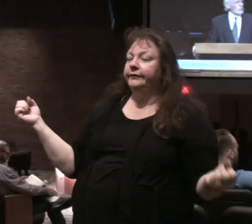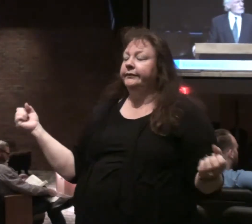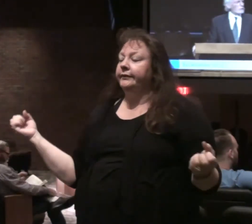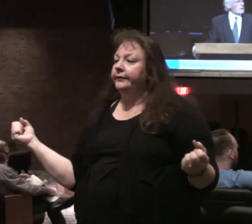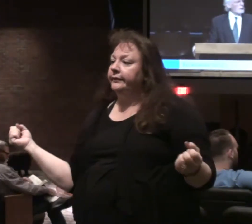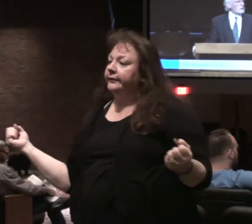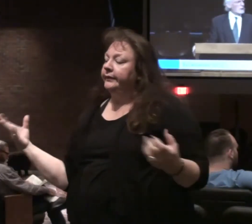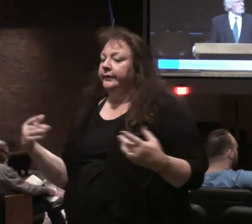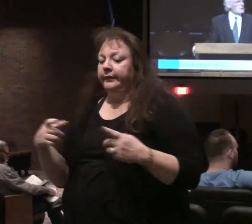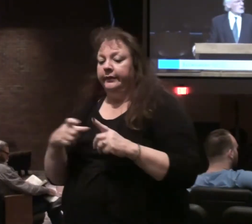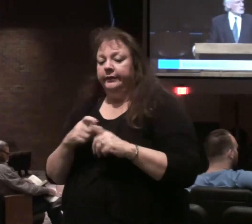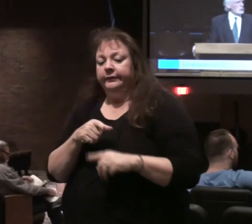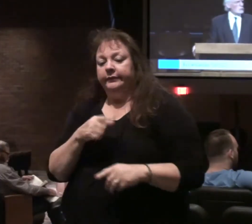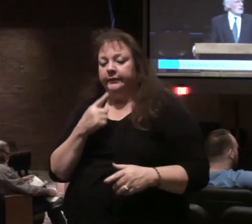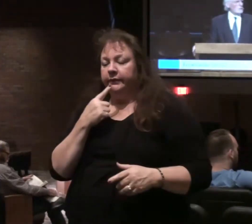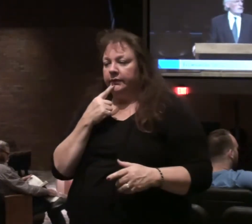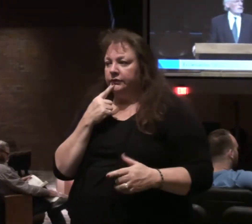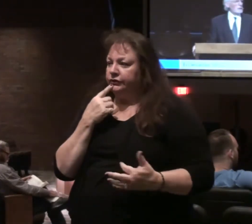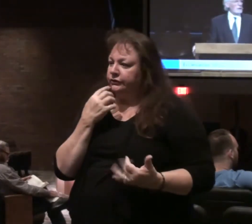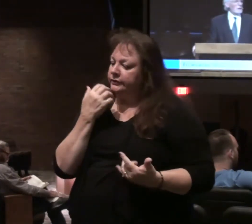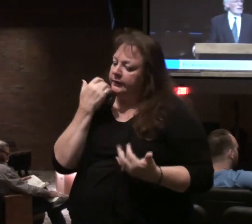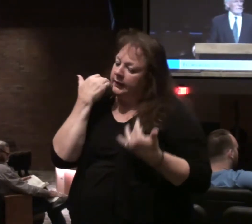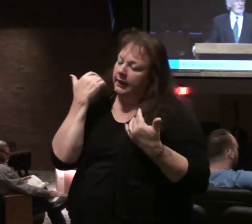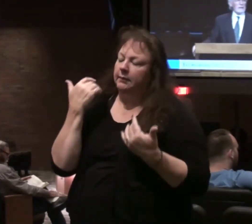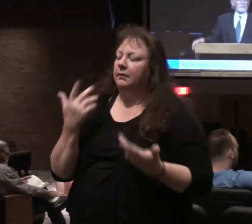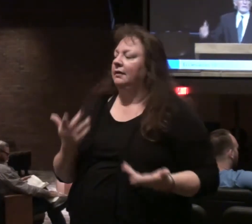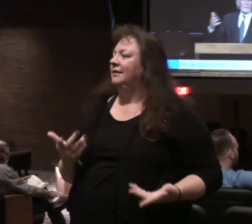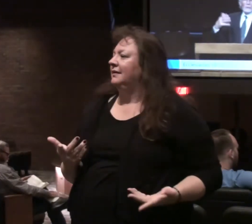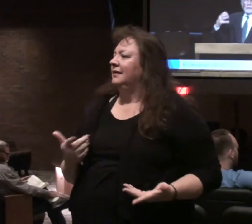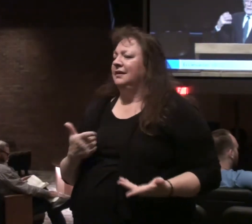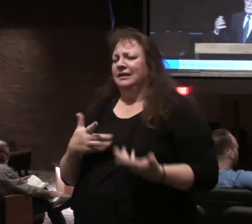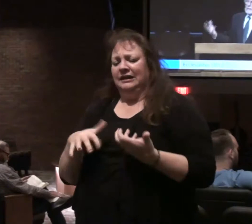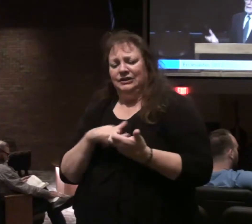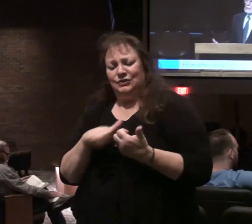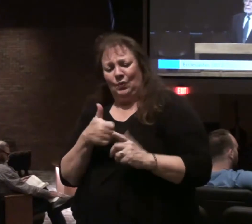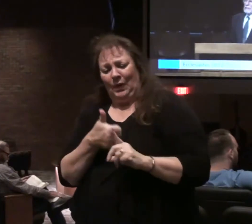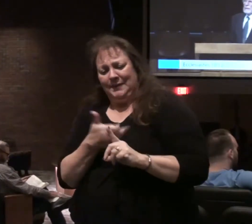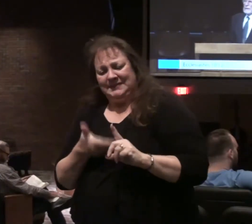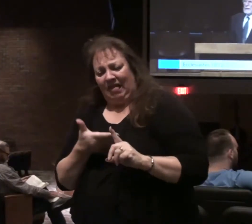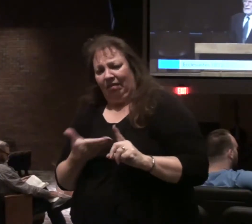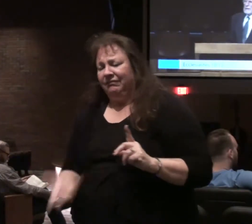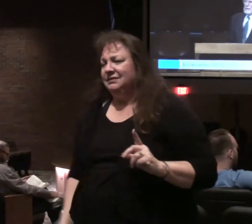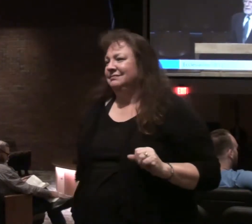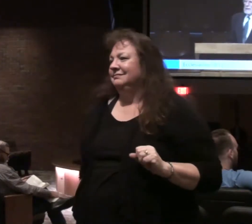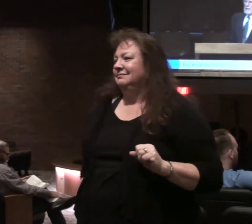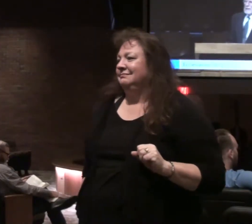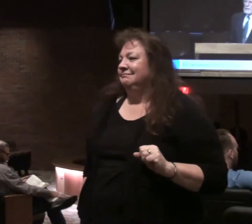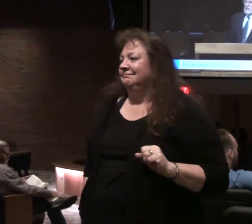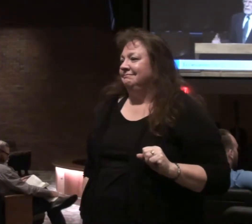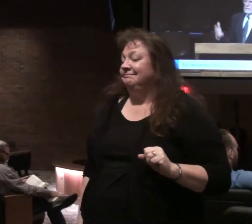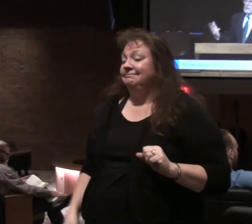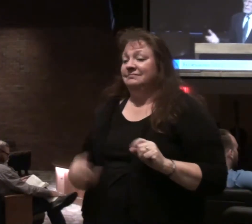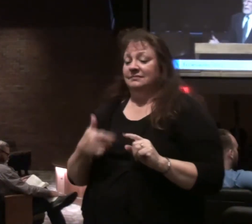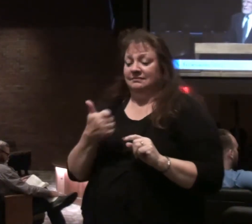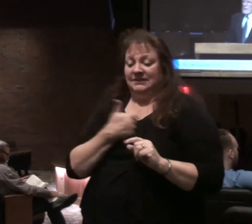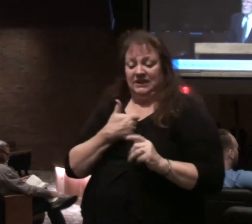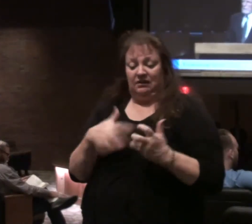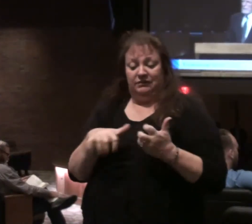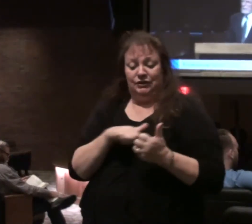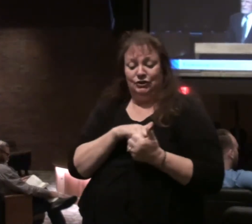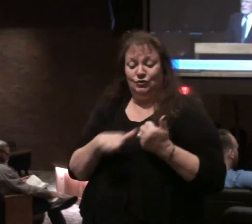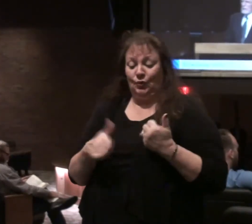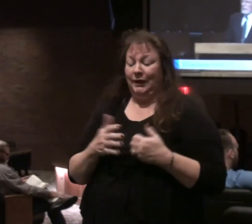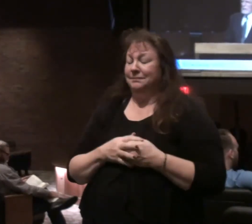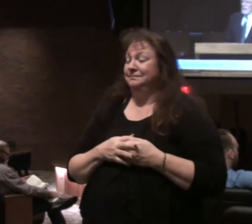The words of his lips consume him. I mean, he's destroying himself. He's